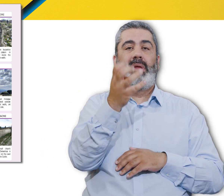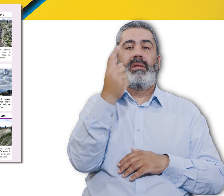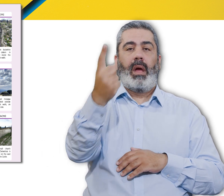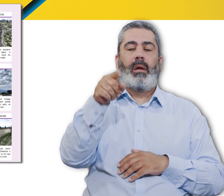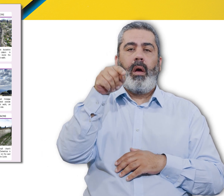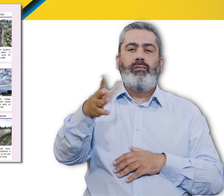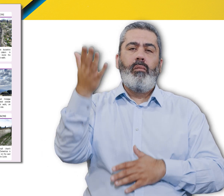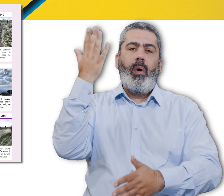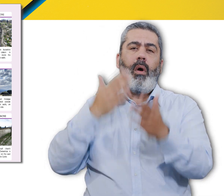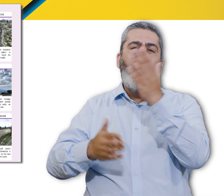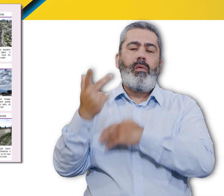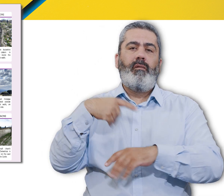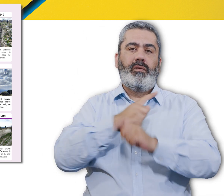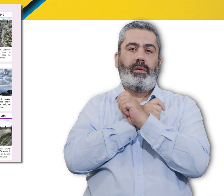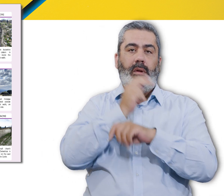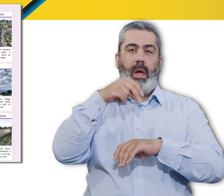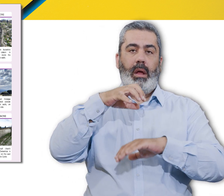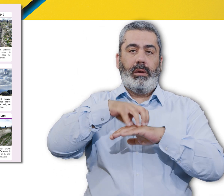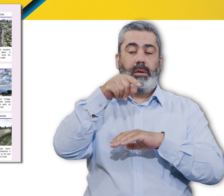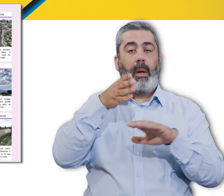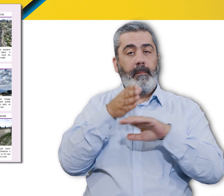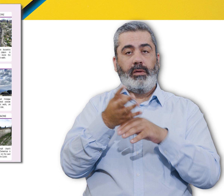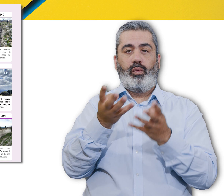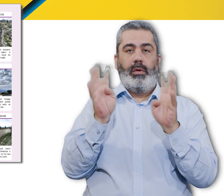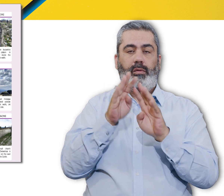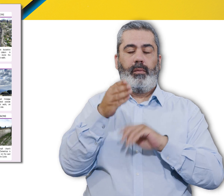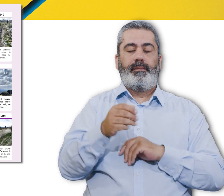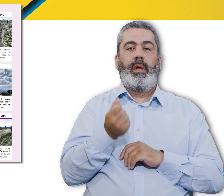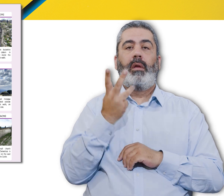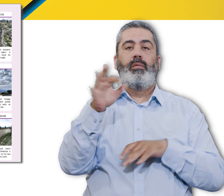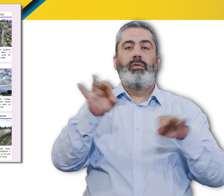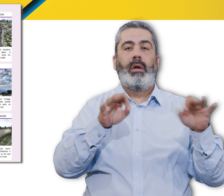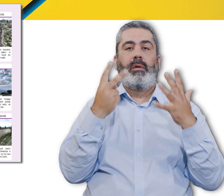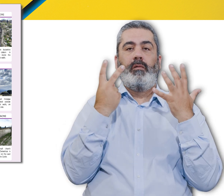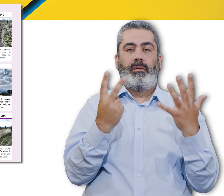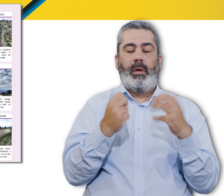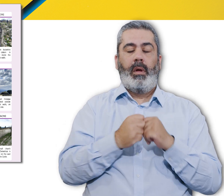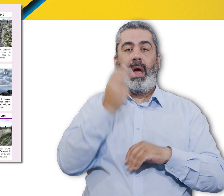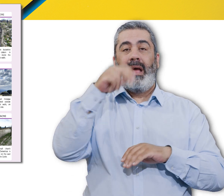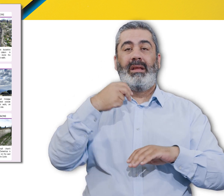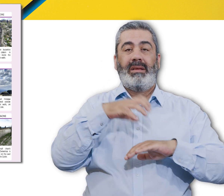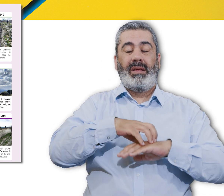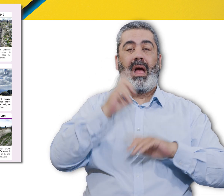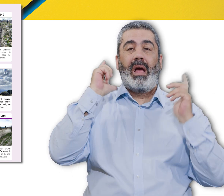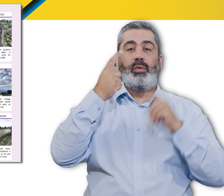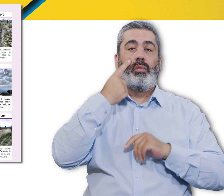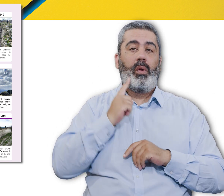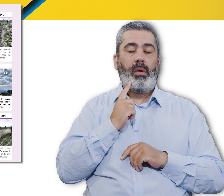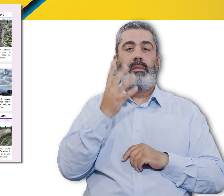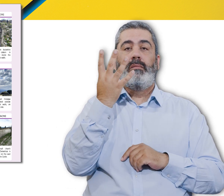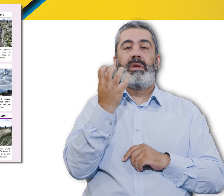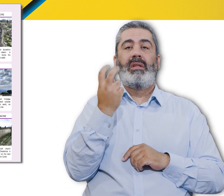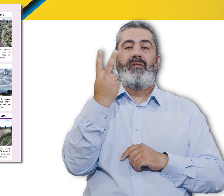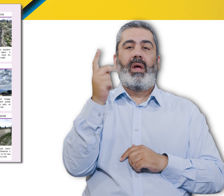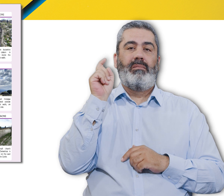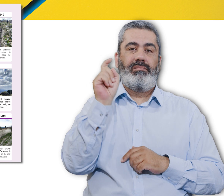St. Mary Valahana Church. Point 6 on the map number 41. The older late Byzantine church preserved in Burait